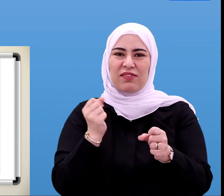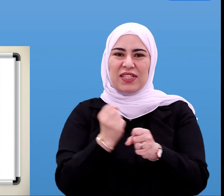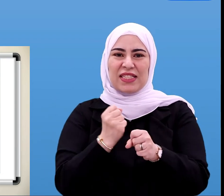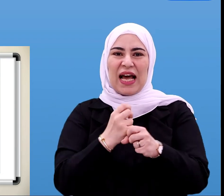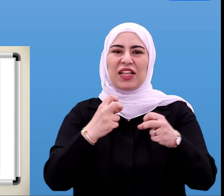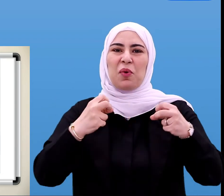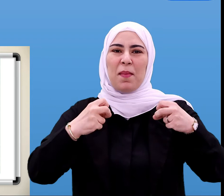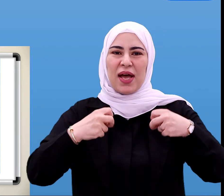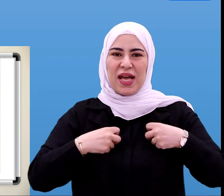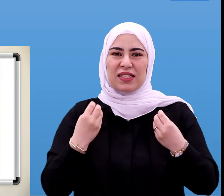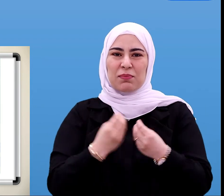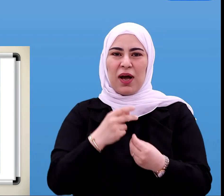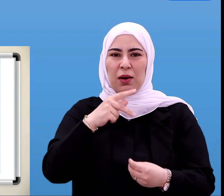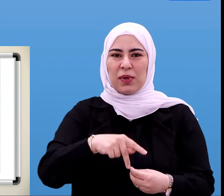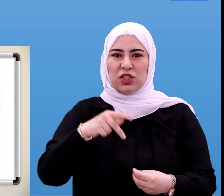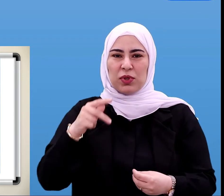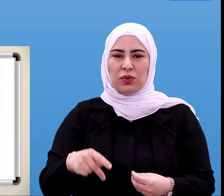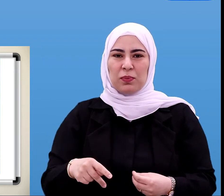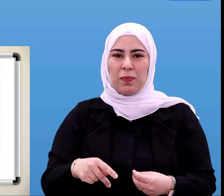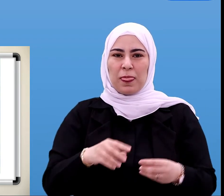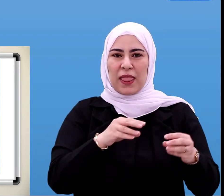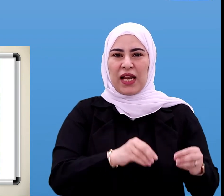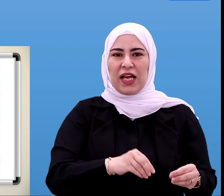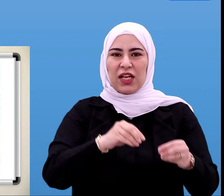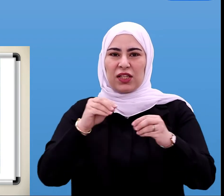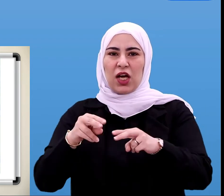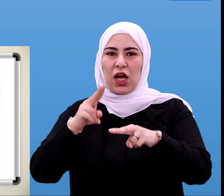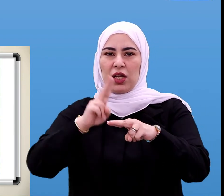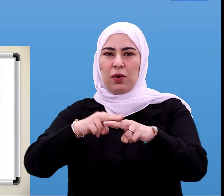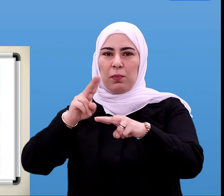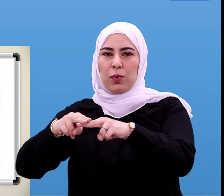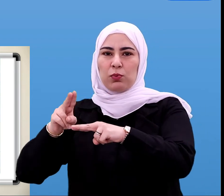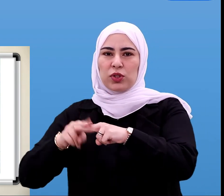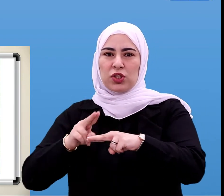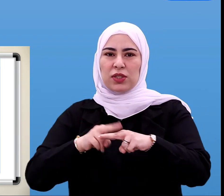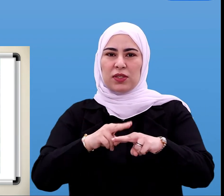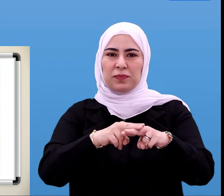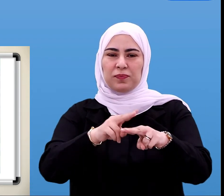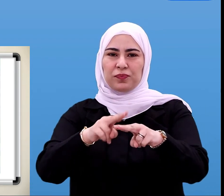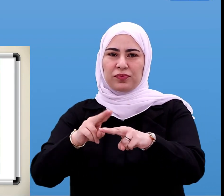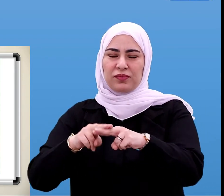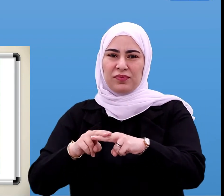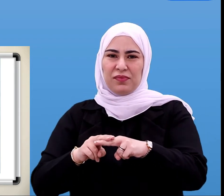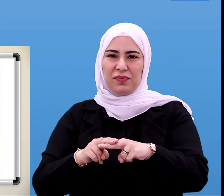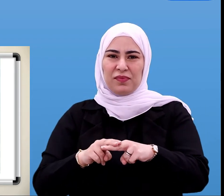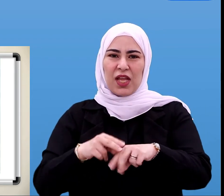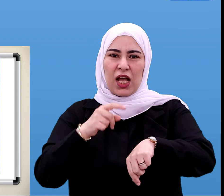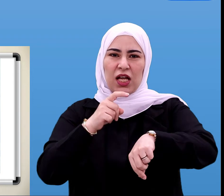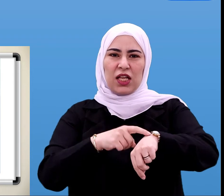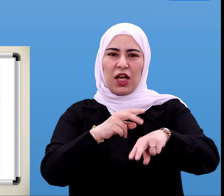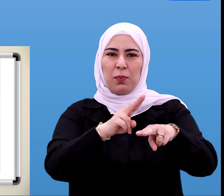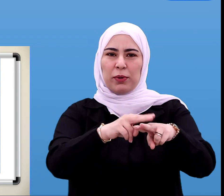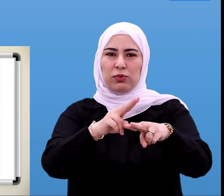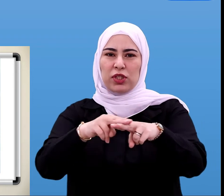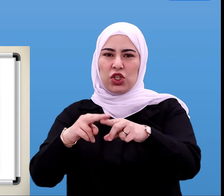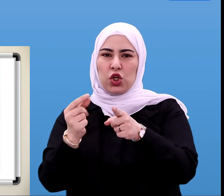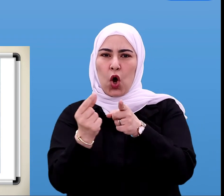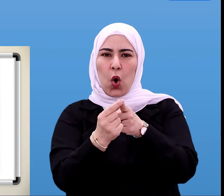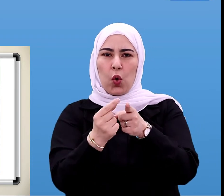about preposition. You all know the prepositions. Time prepositions. In. Now,